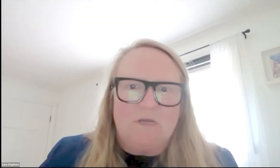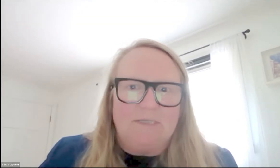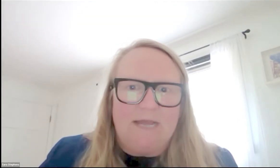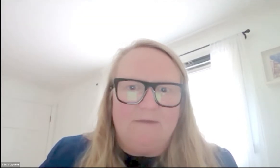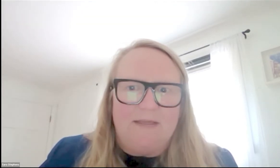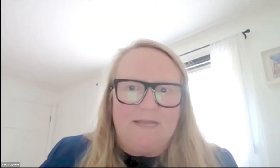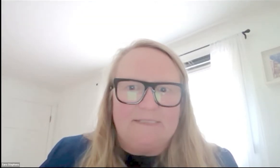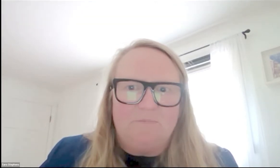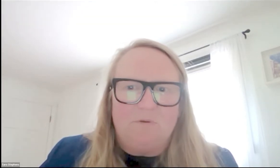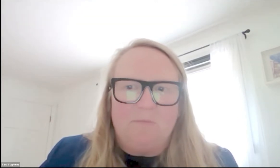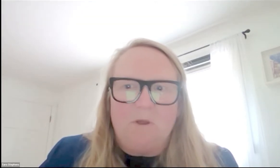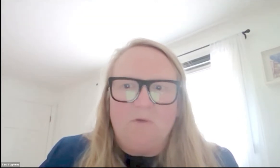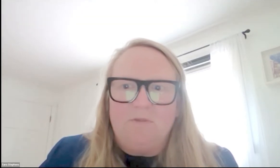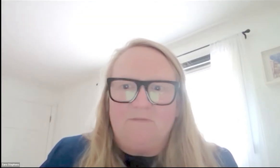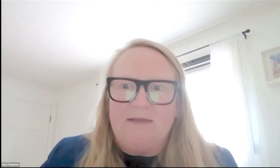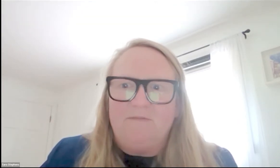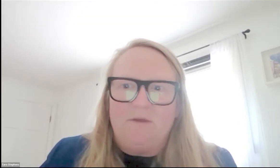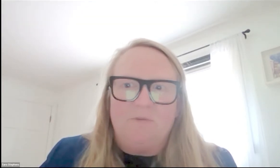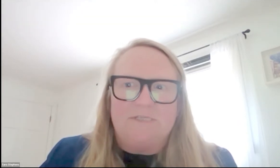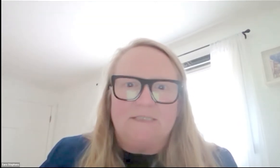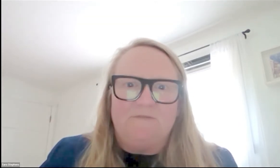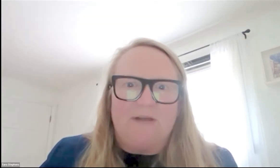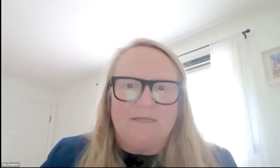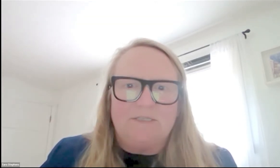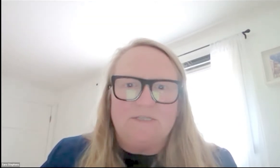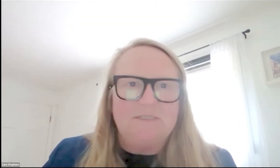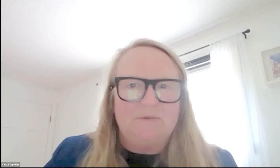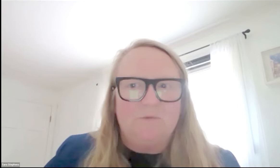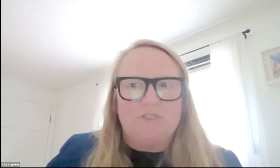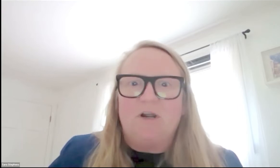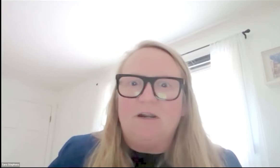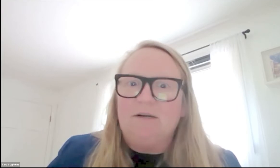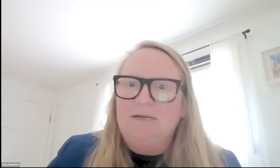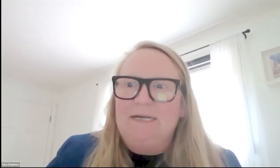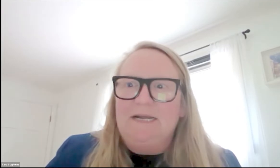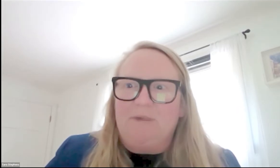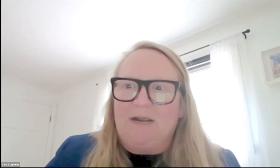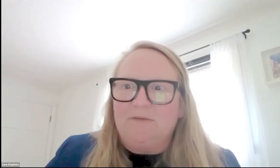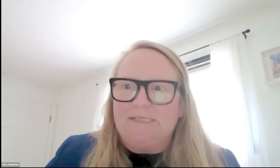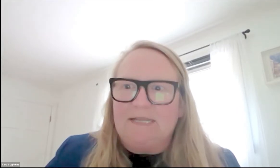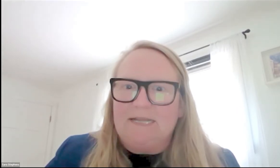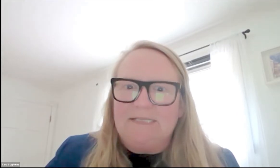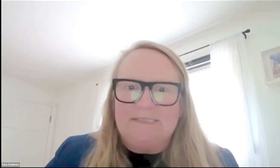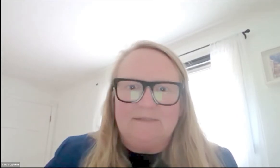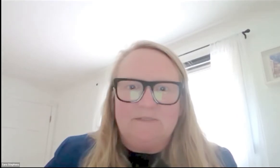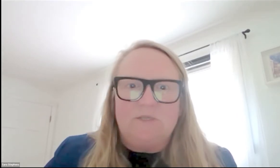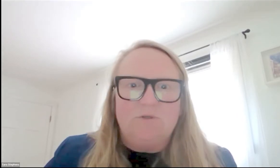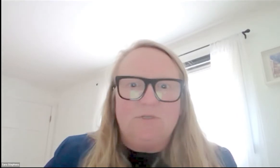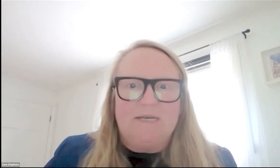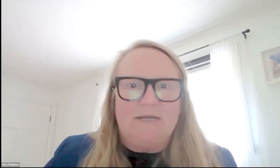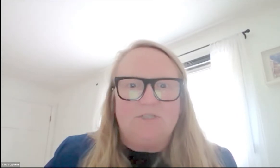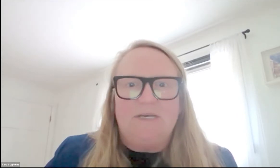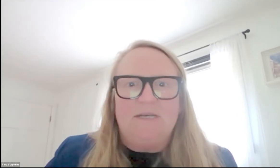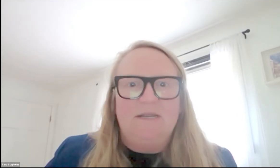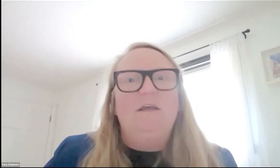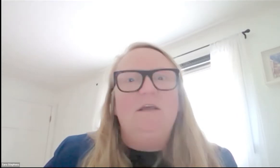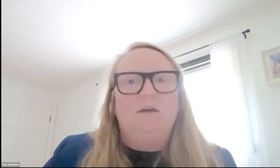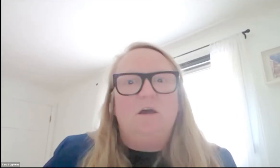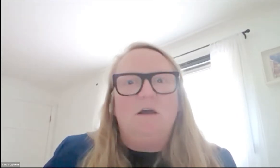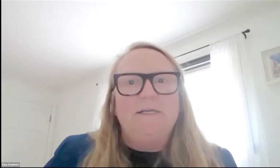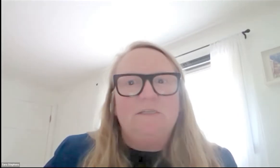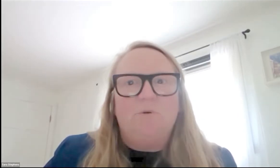conversations called cafes that promote the 5 protective factors, which are parent resilience, social